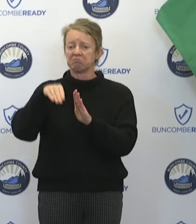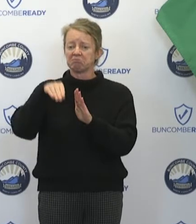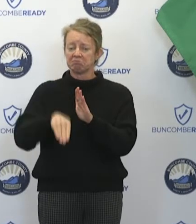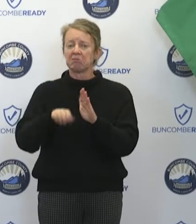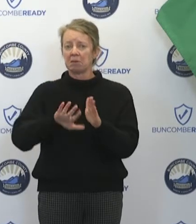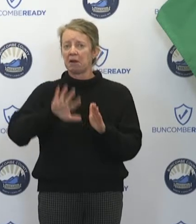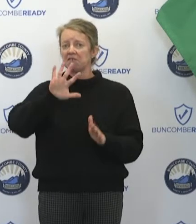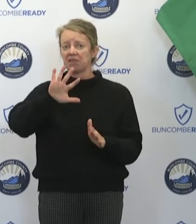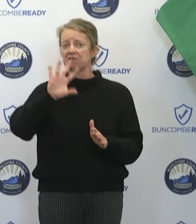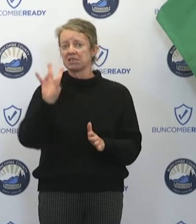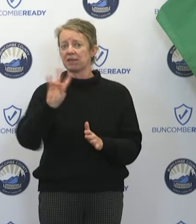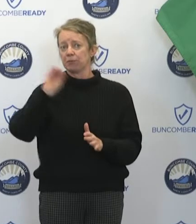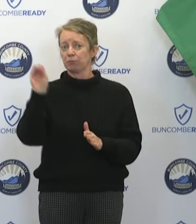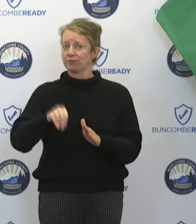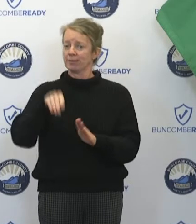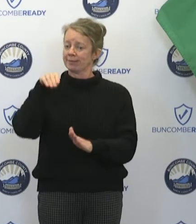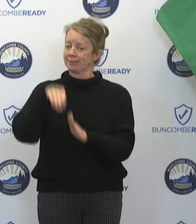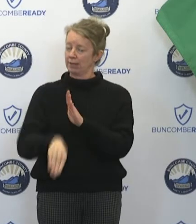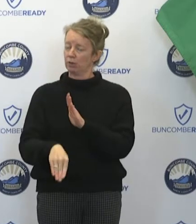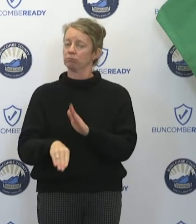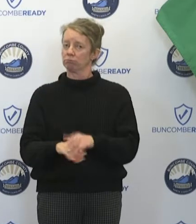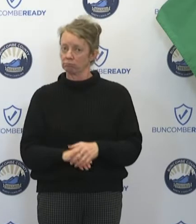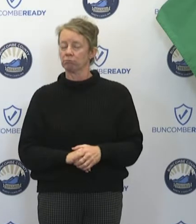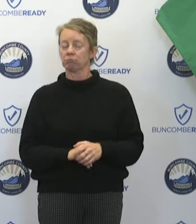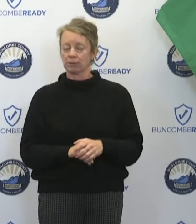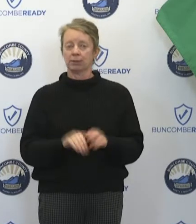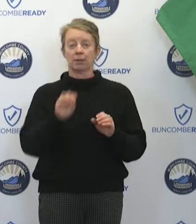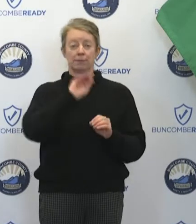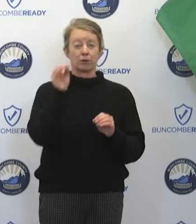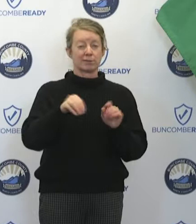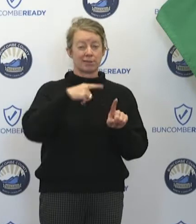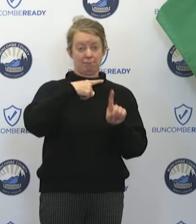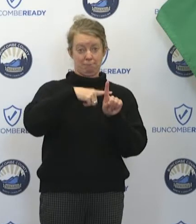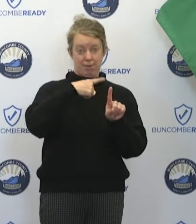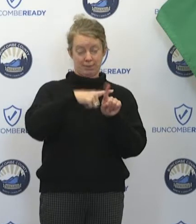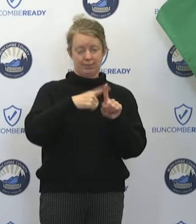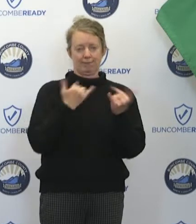then. Our percent positivity is currently